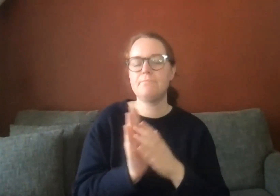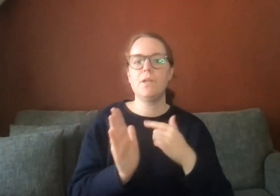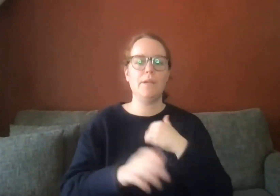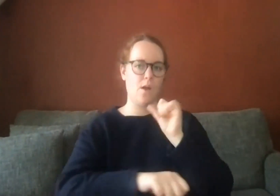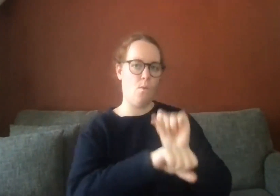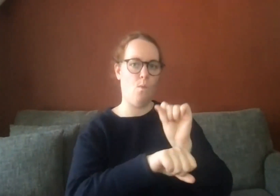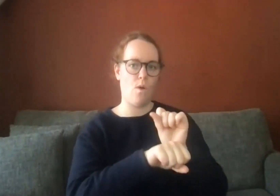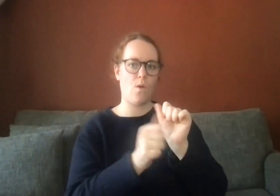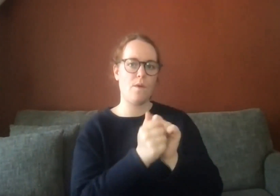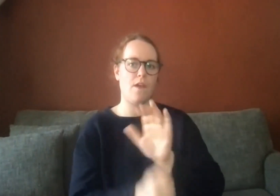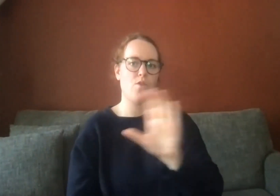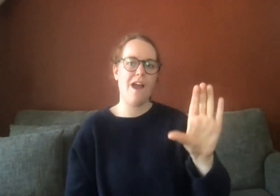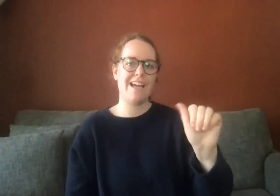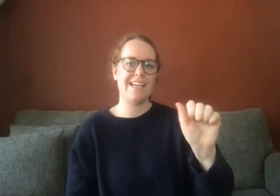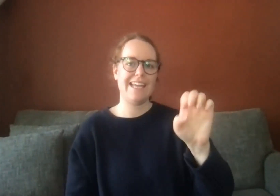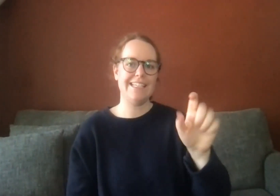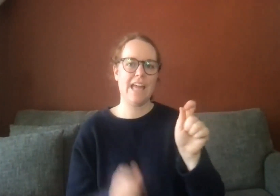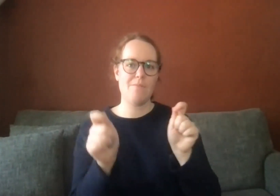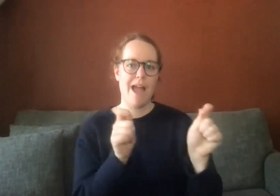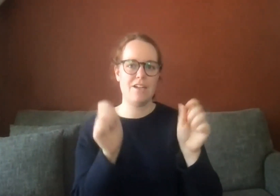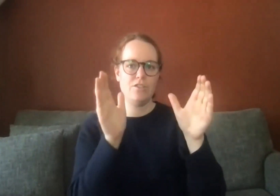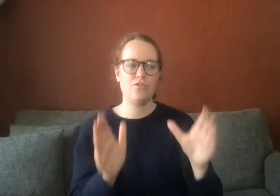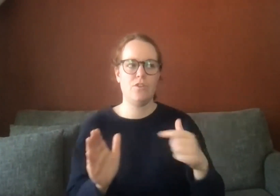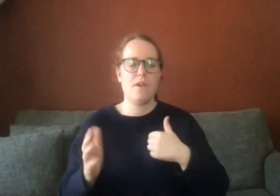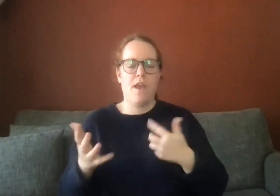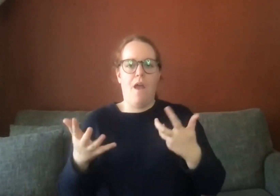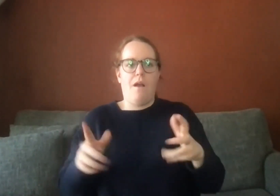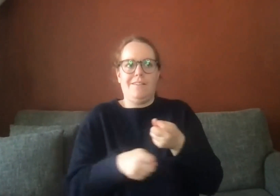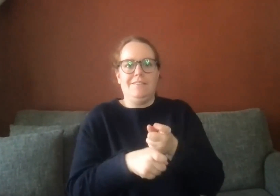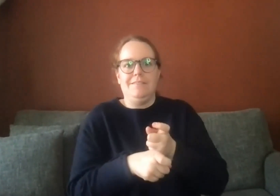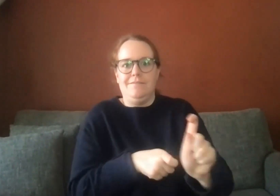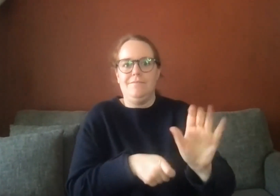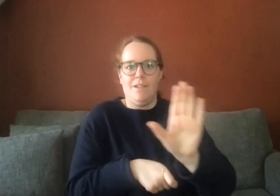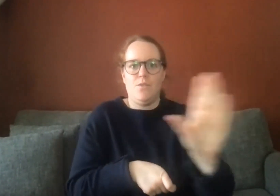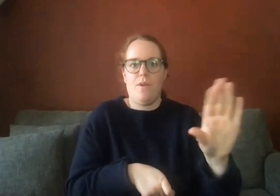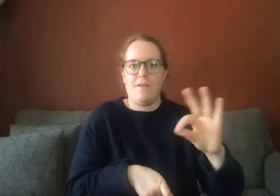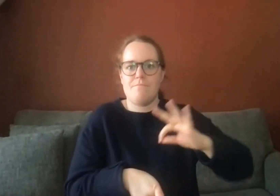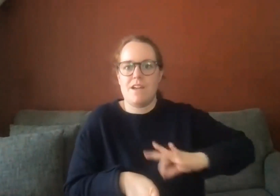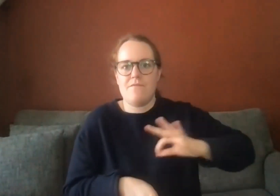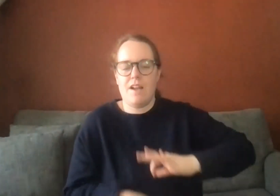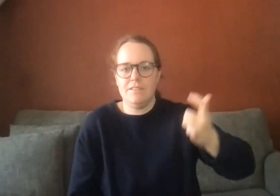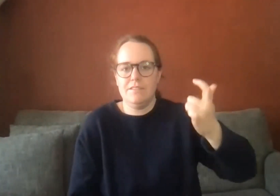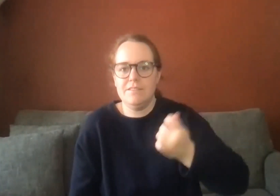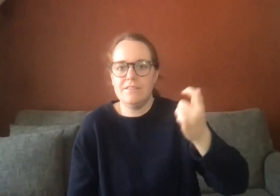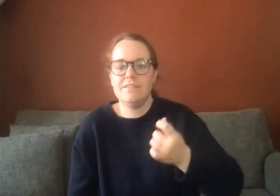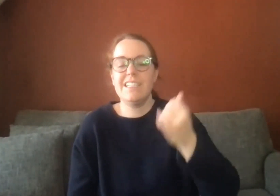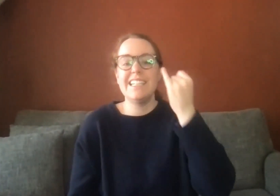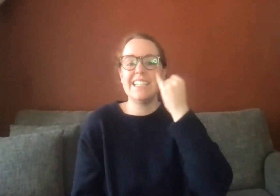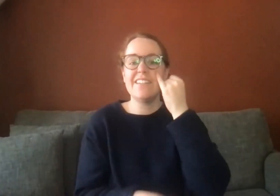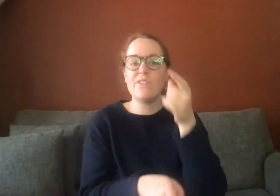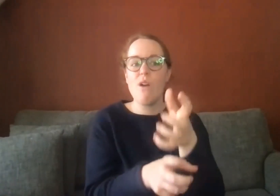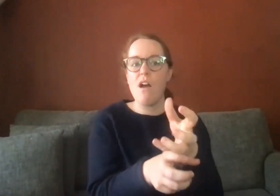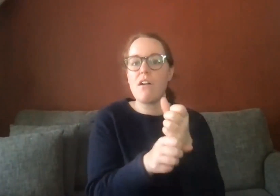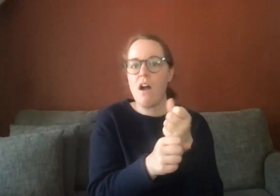manager and ensuring we don't want to compromise anyone's benefits. So if you're receiving any type of funding for